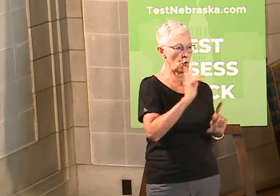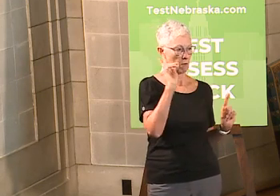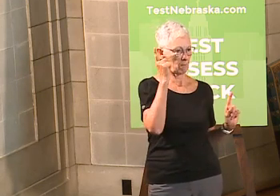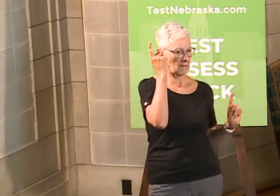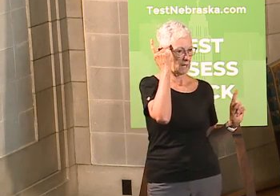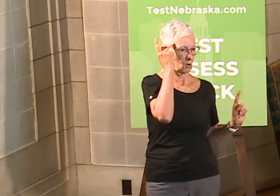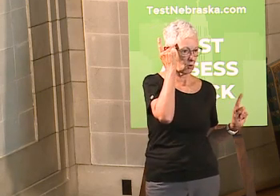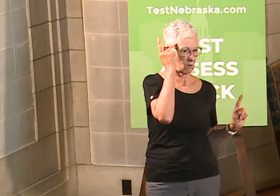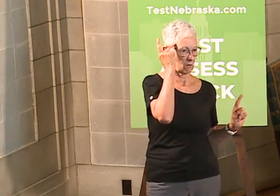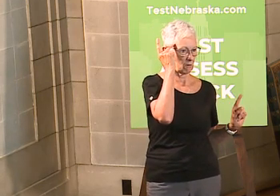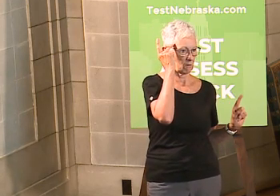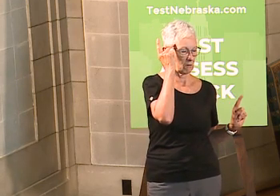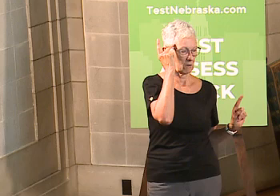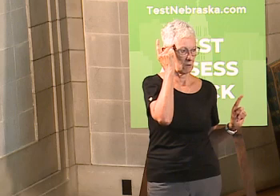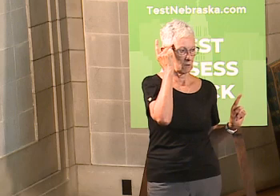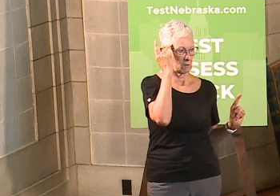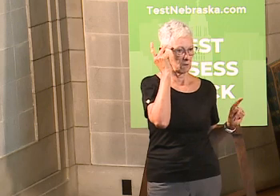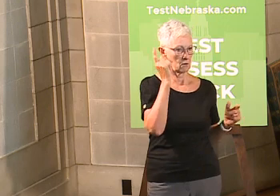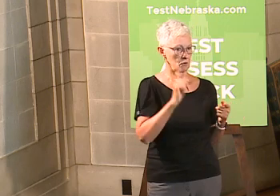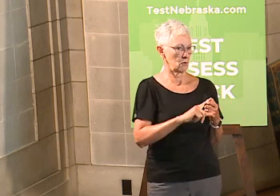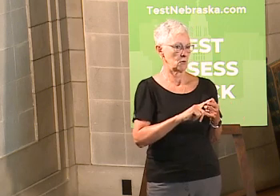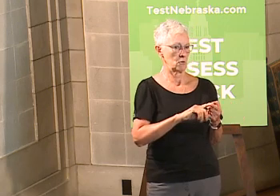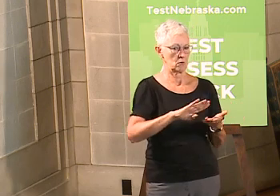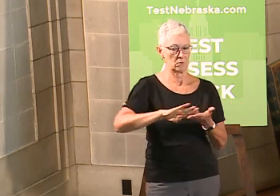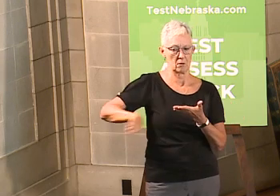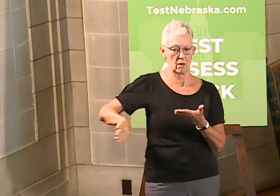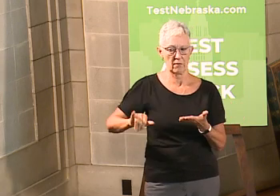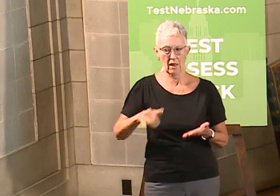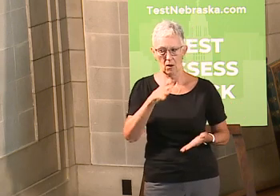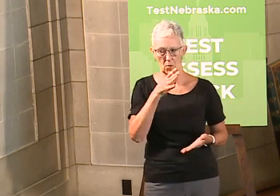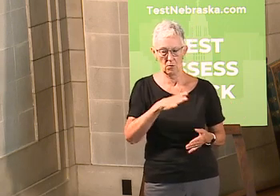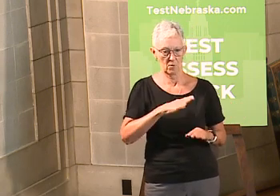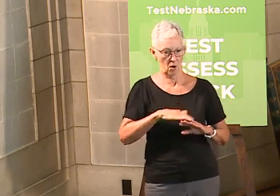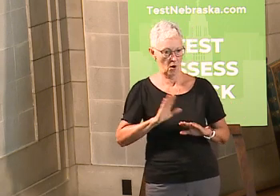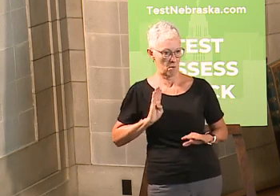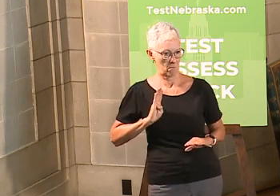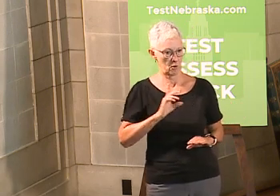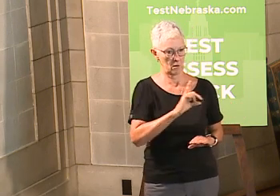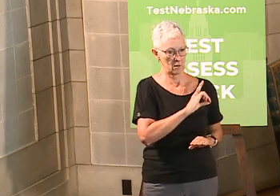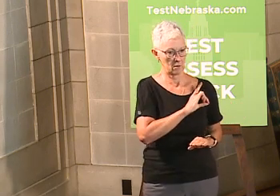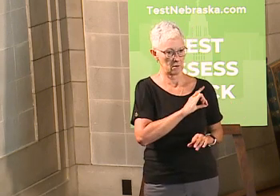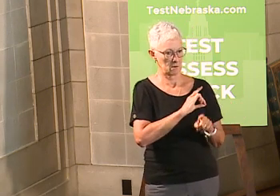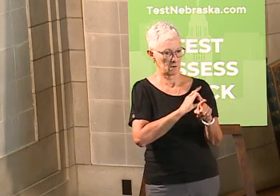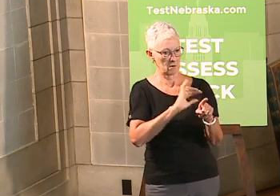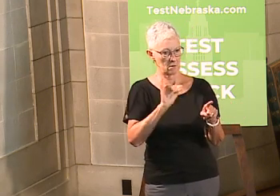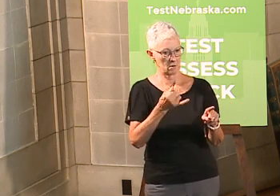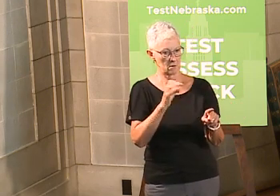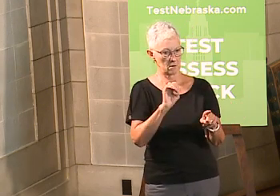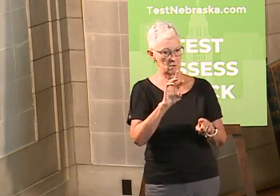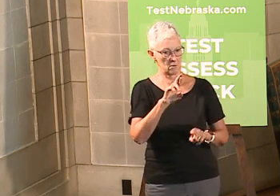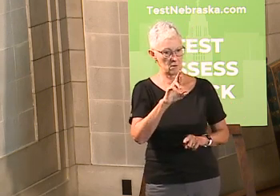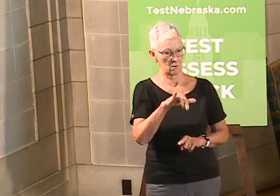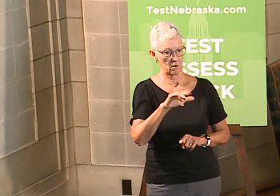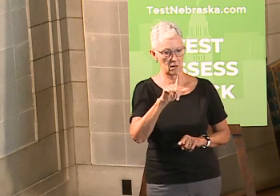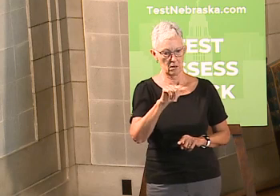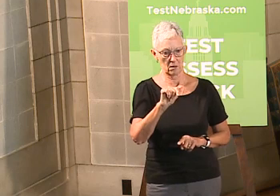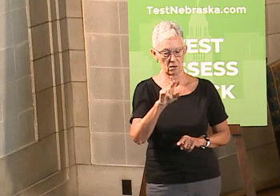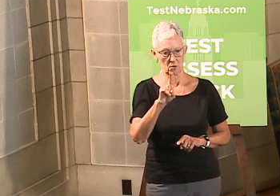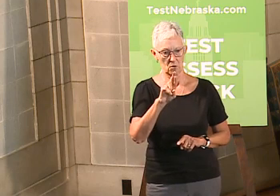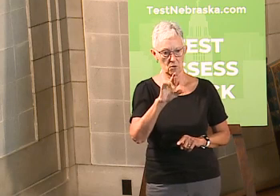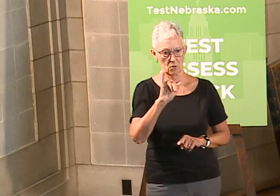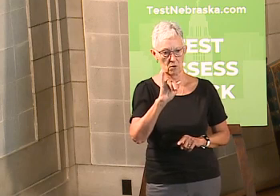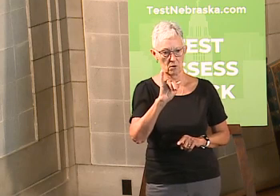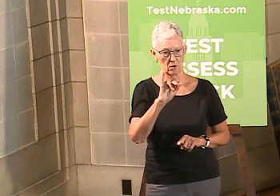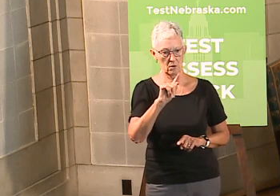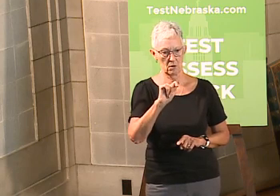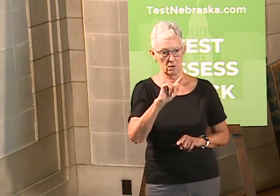issue. Can you comment on that? She wasn't. I don't even know who you're talking about, Paul. Mary Lorenzen. Oh, what about